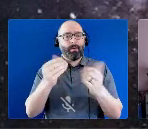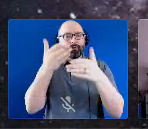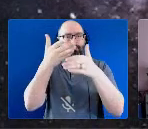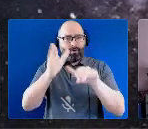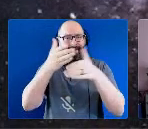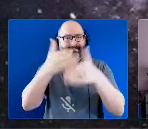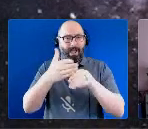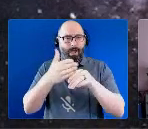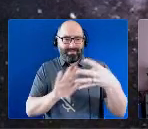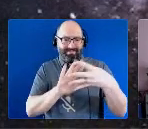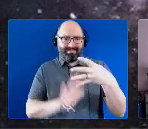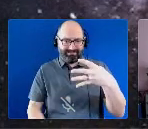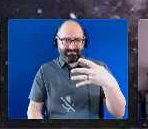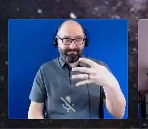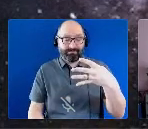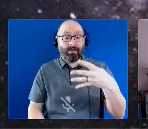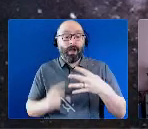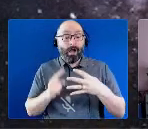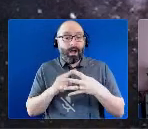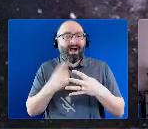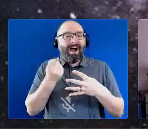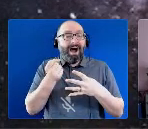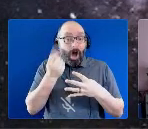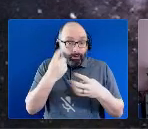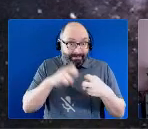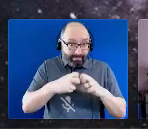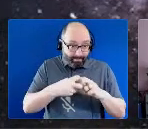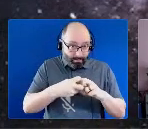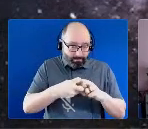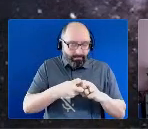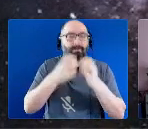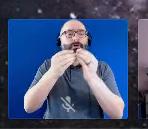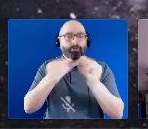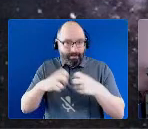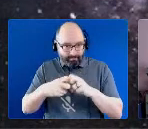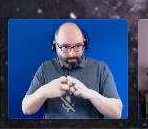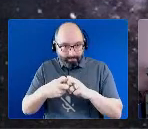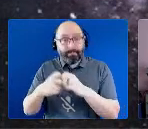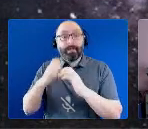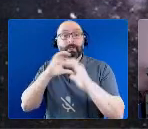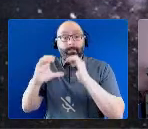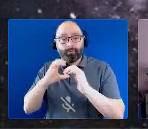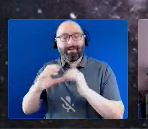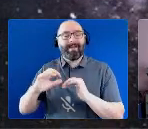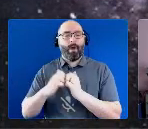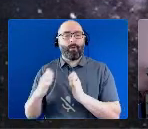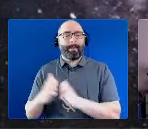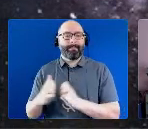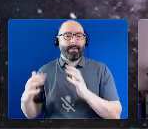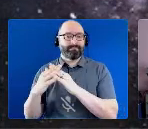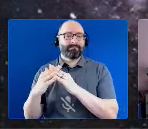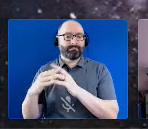steps: understanding the problem, solving the problem, communicating about it, and implementing it. And